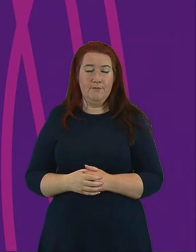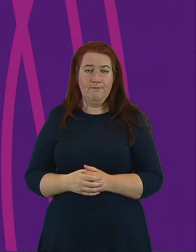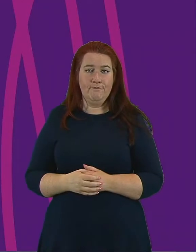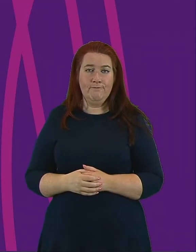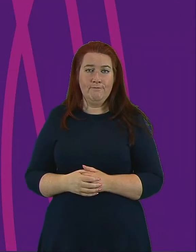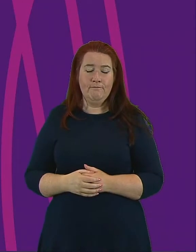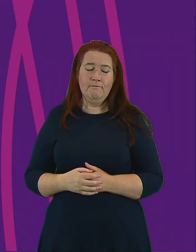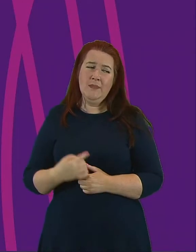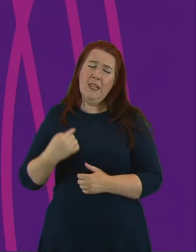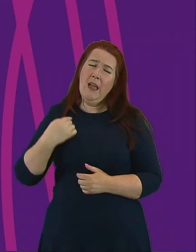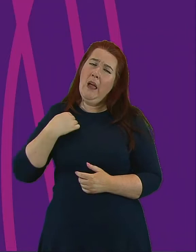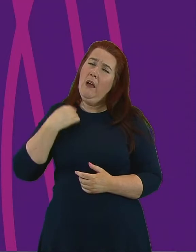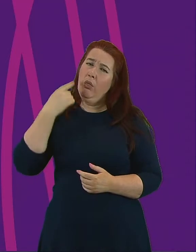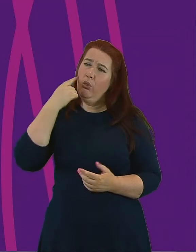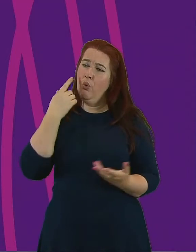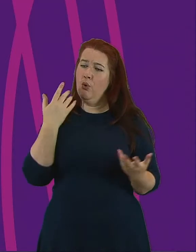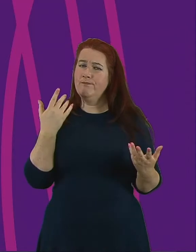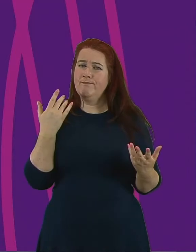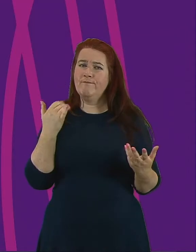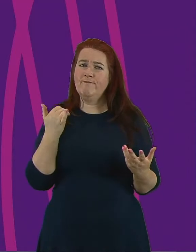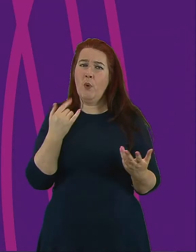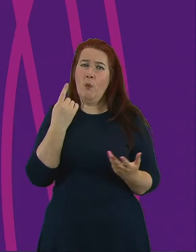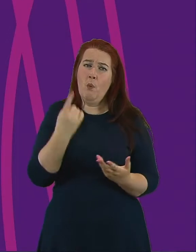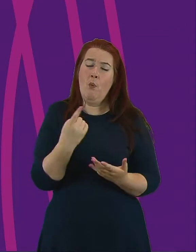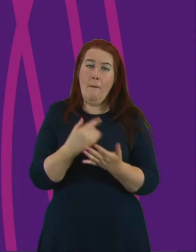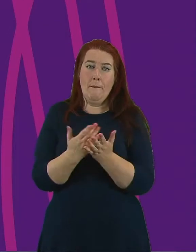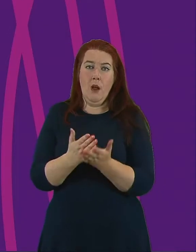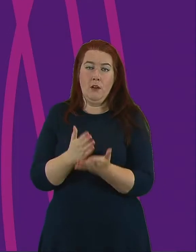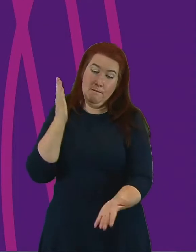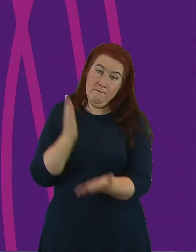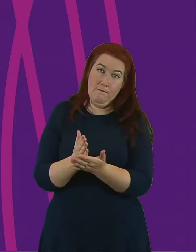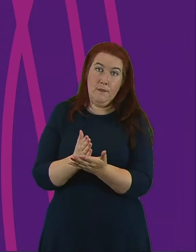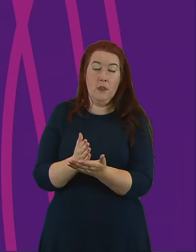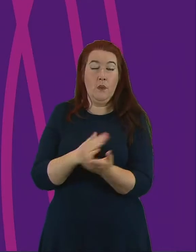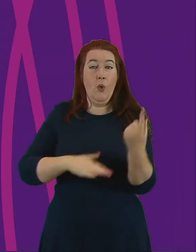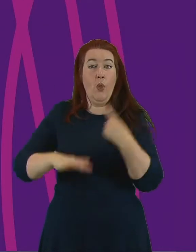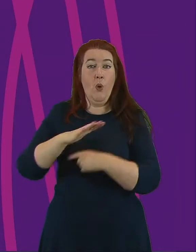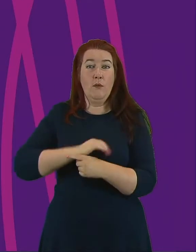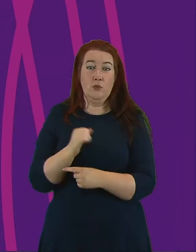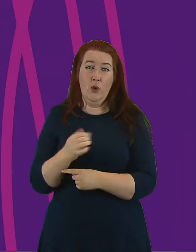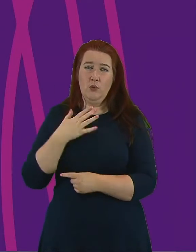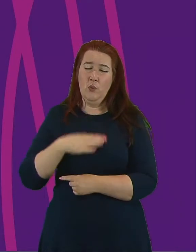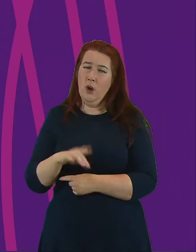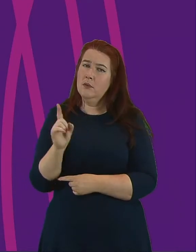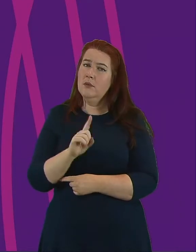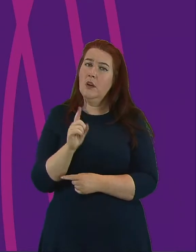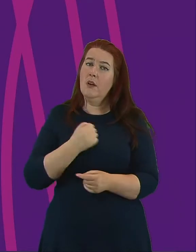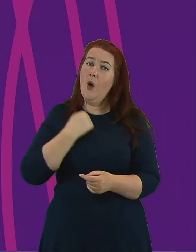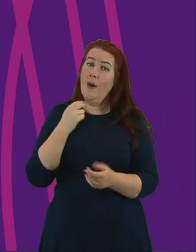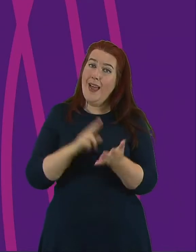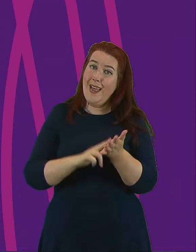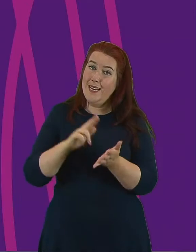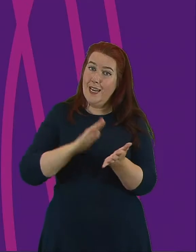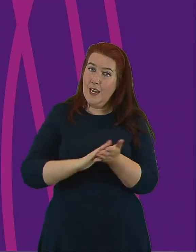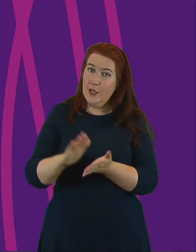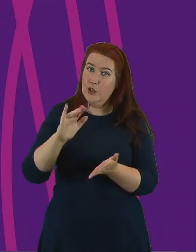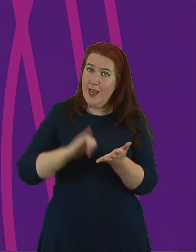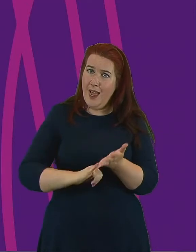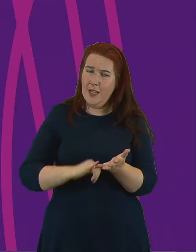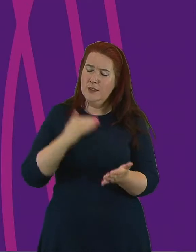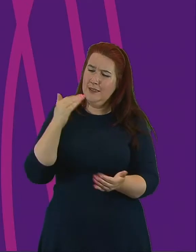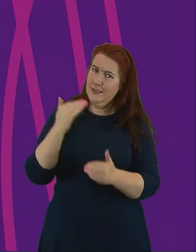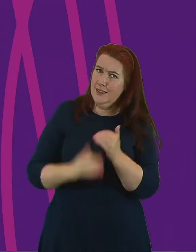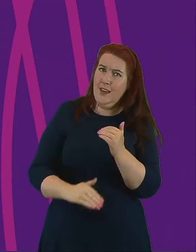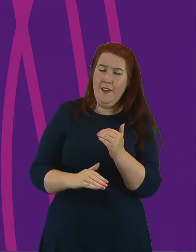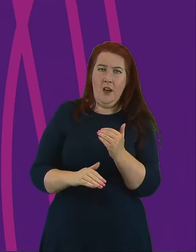that one bit of certainty that the whole country would want at this time would be that our NHS will never be on the table